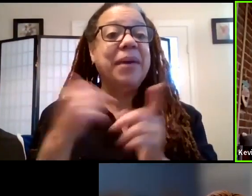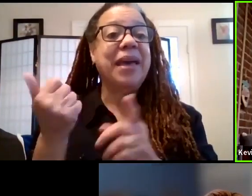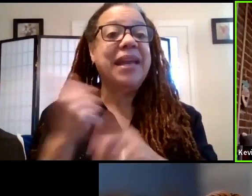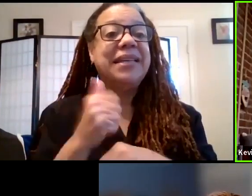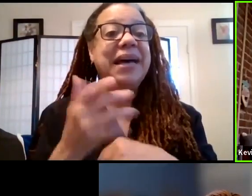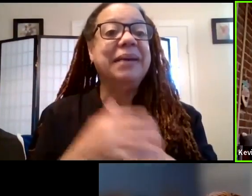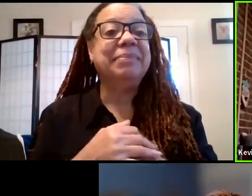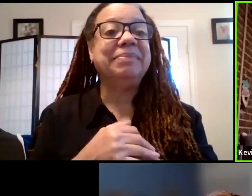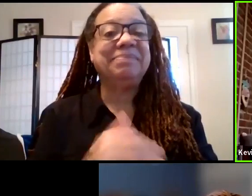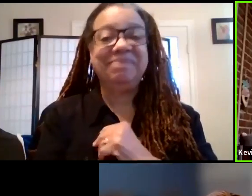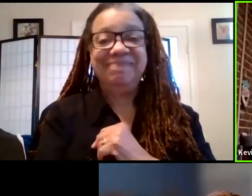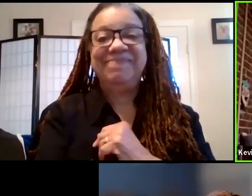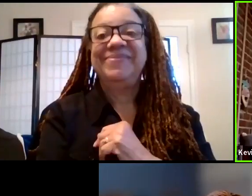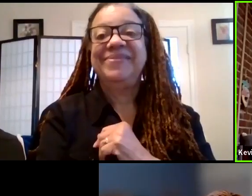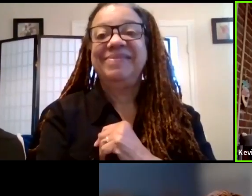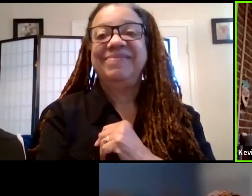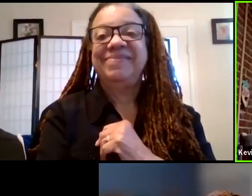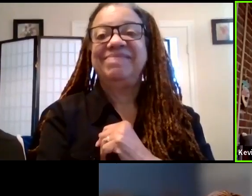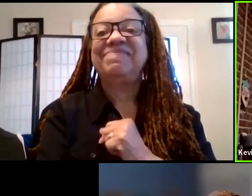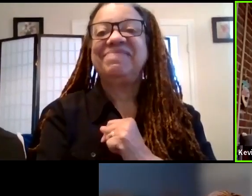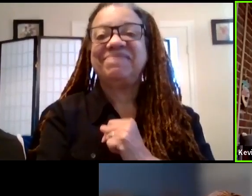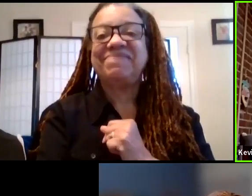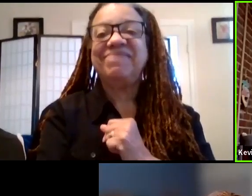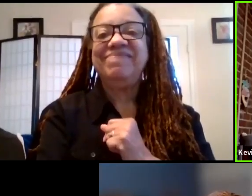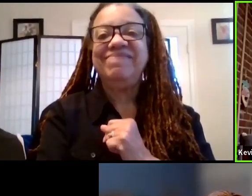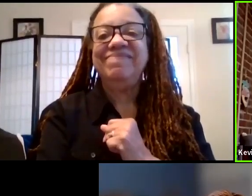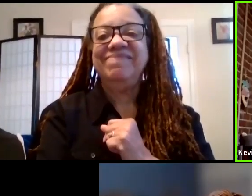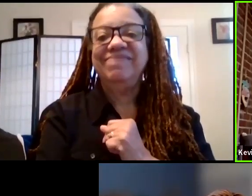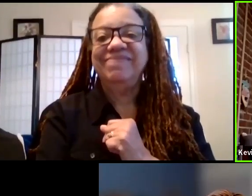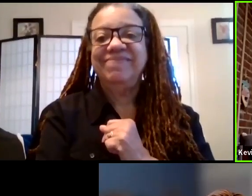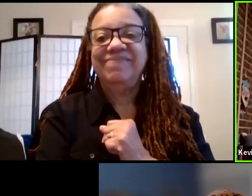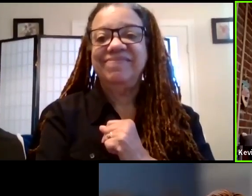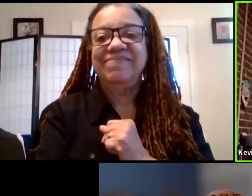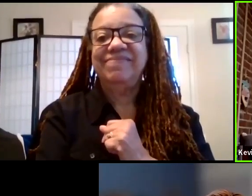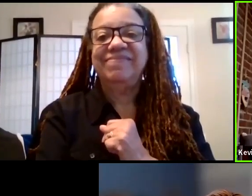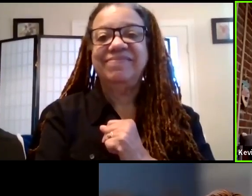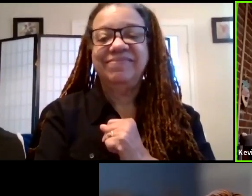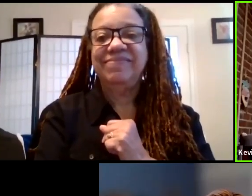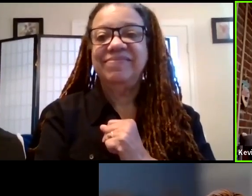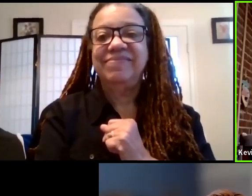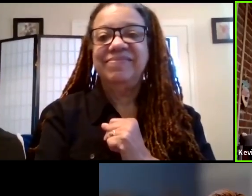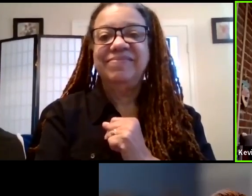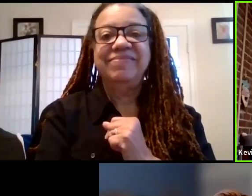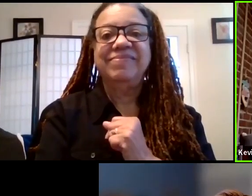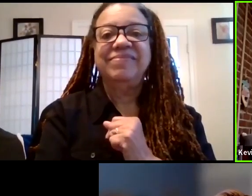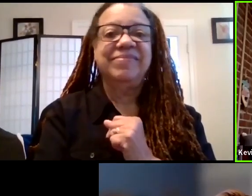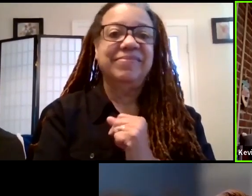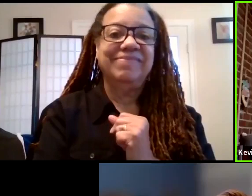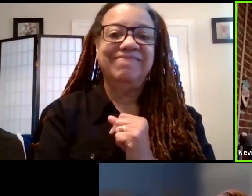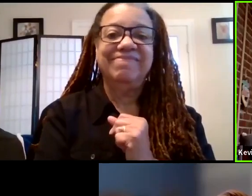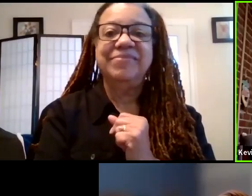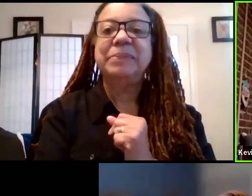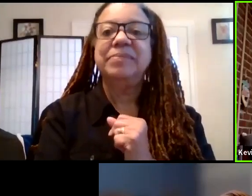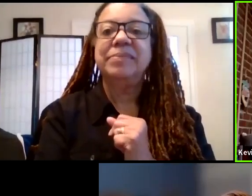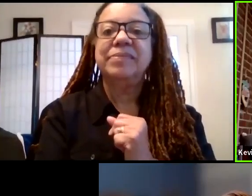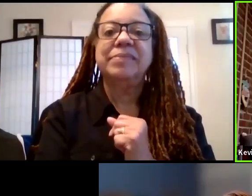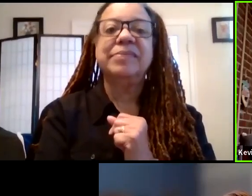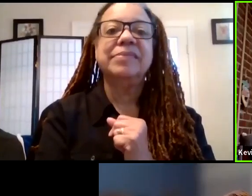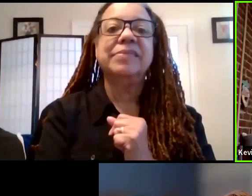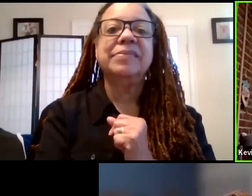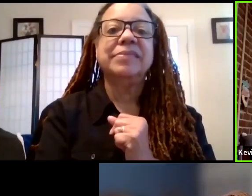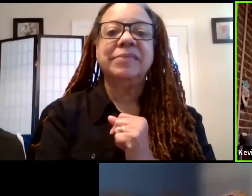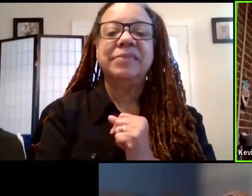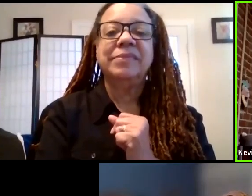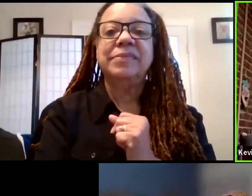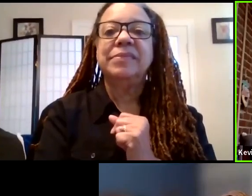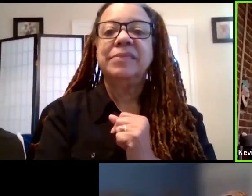Sue. Appreciate that. And our last speaker is going to be Arida Williams, who is